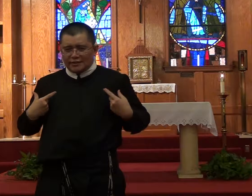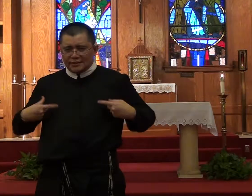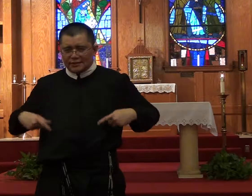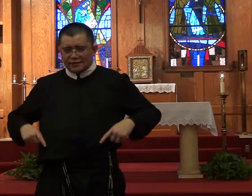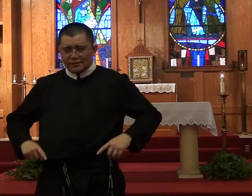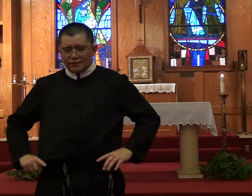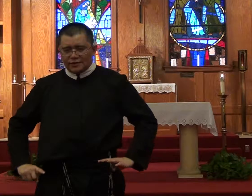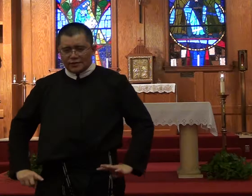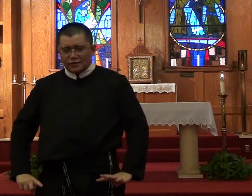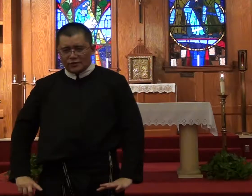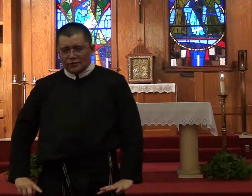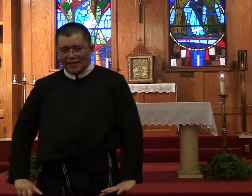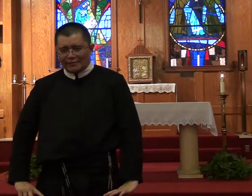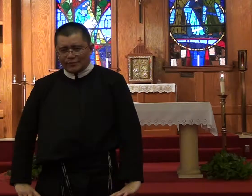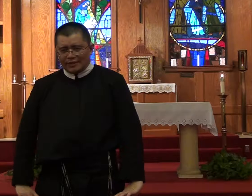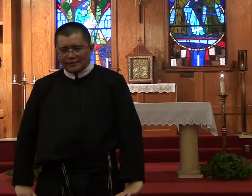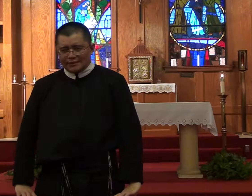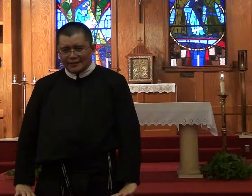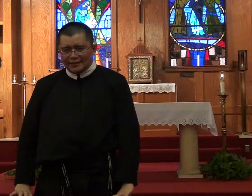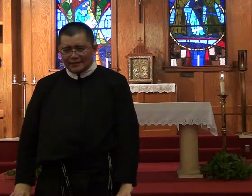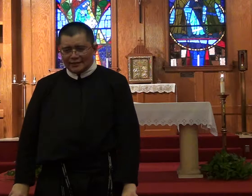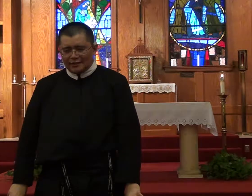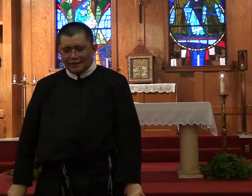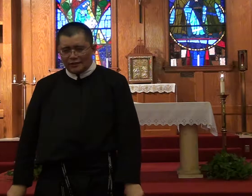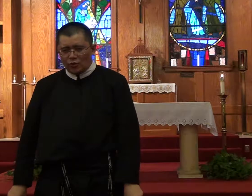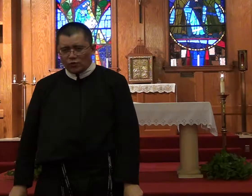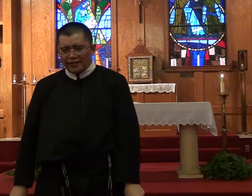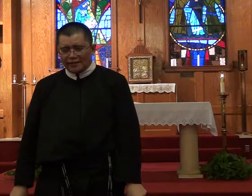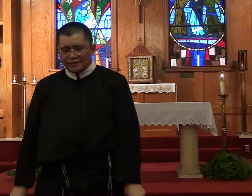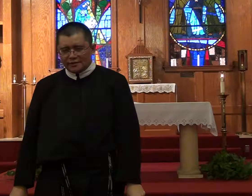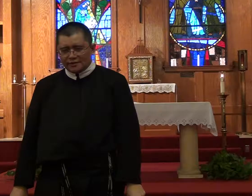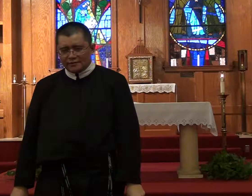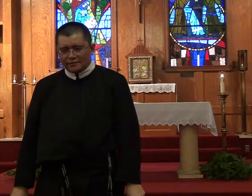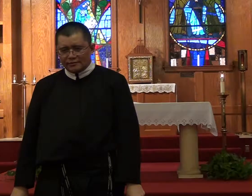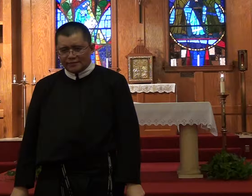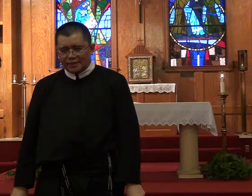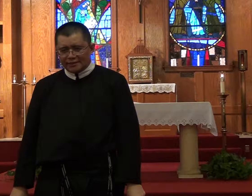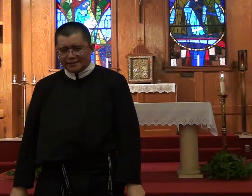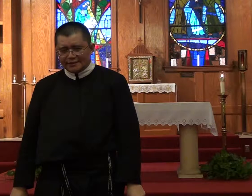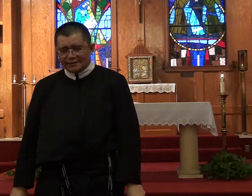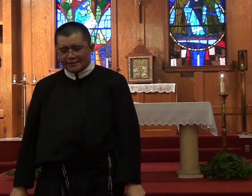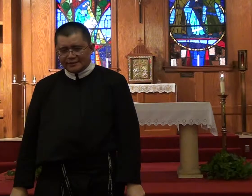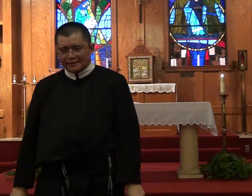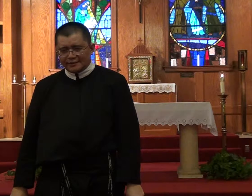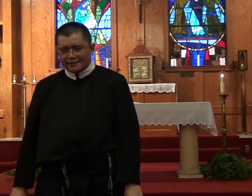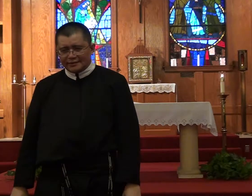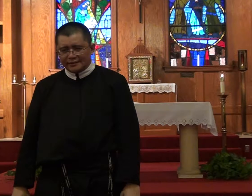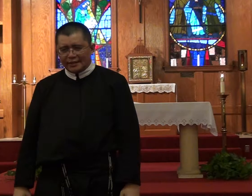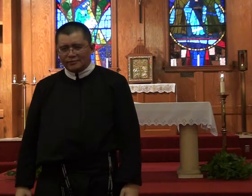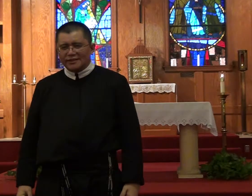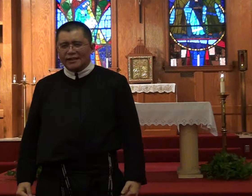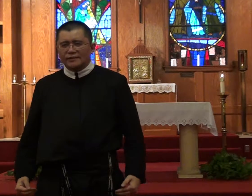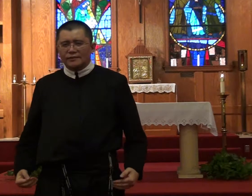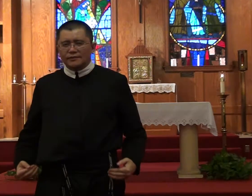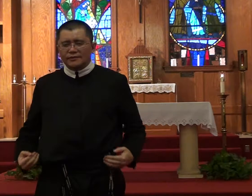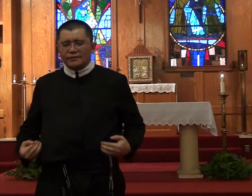Jesus to your toe, that pause is a holding on pause. And breathe out,